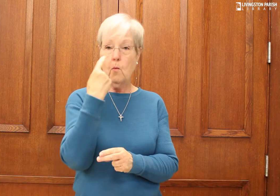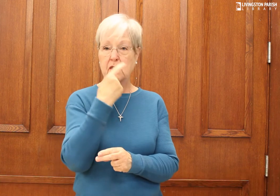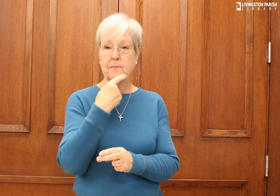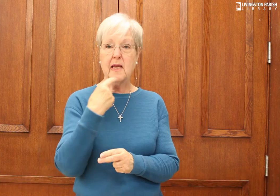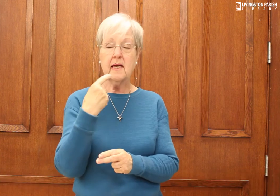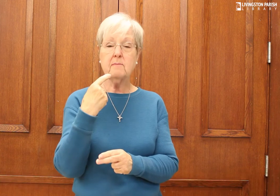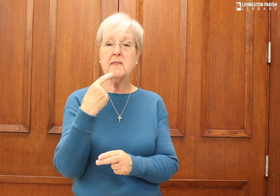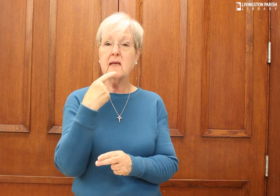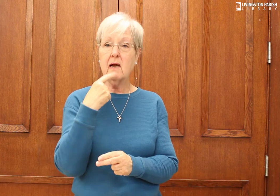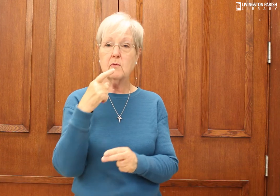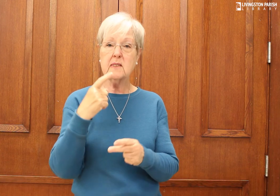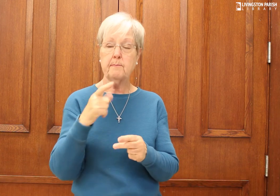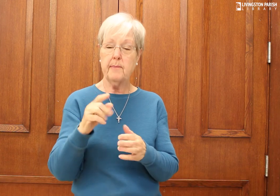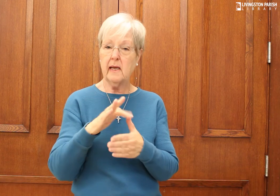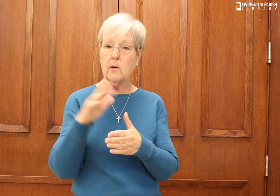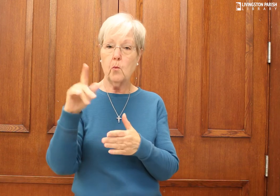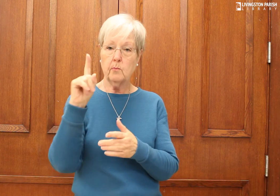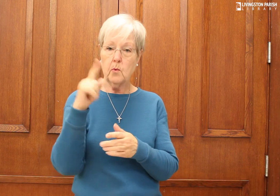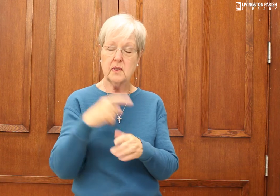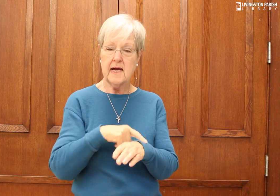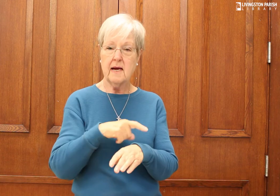Watch my lips and I'll spell it one more time.